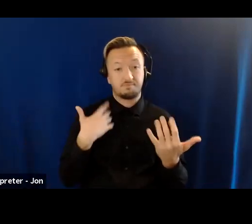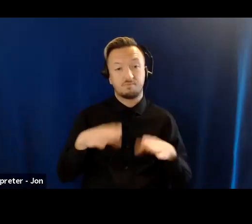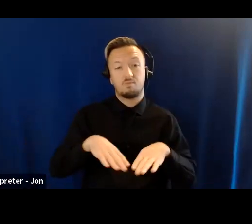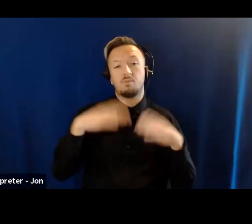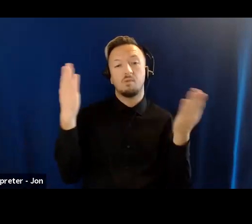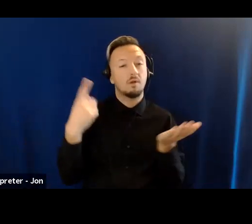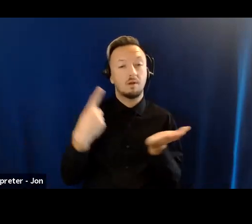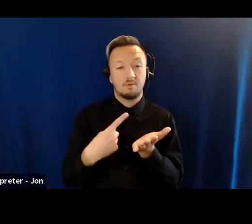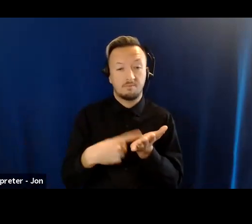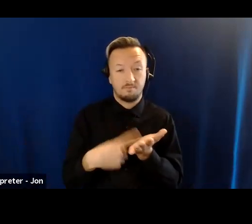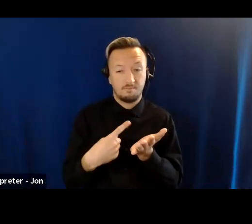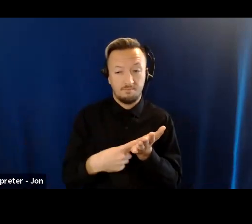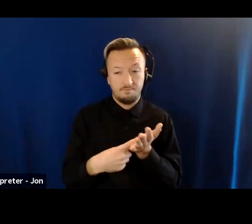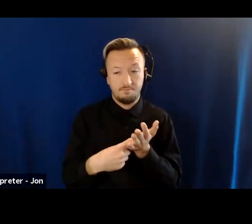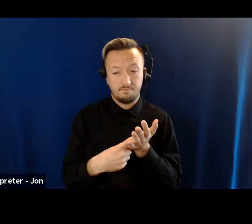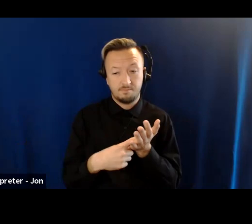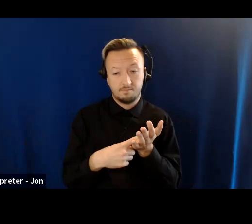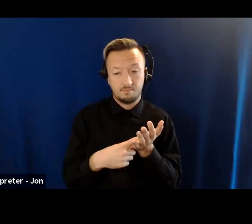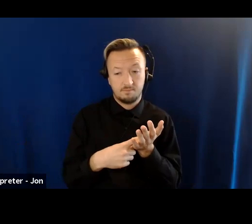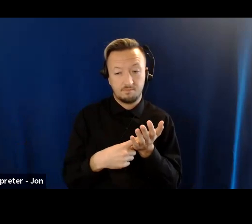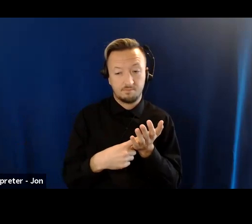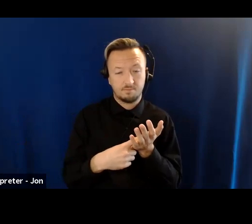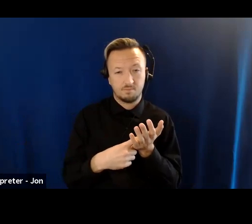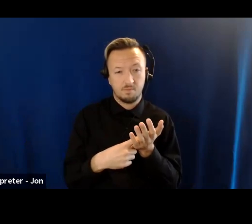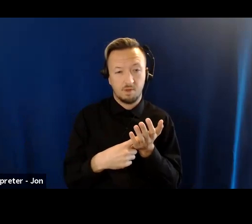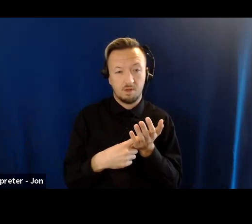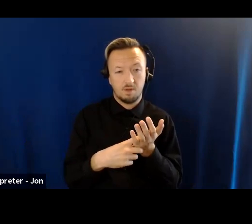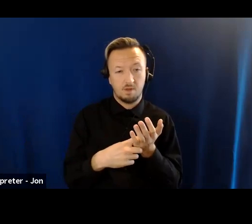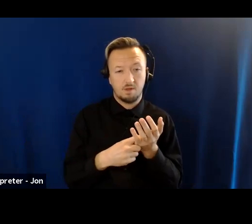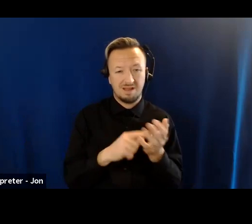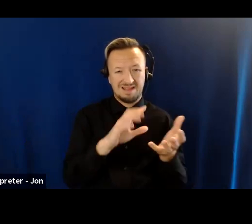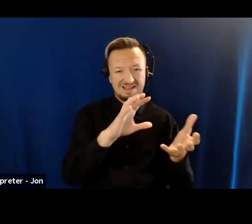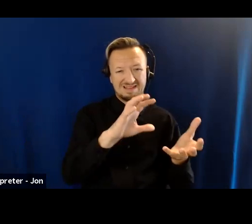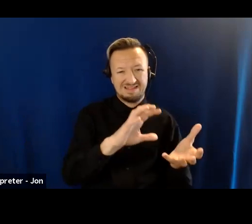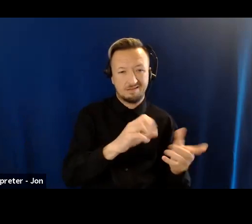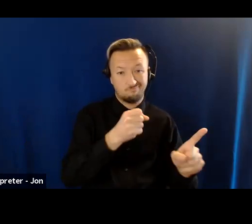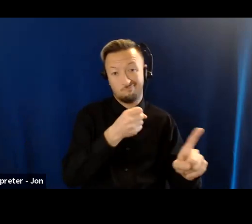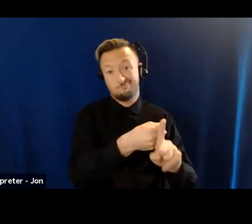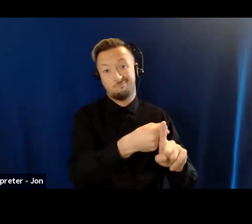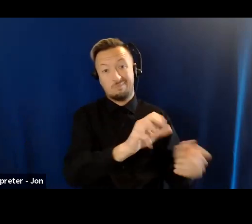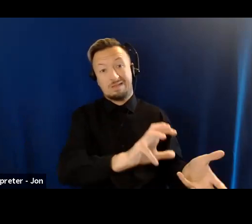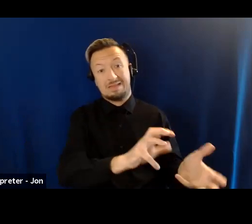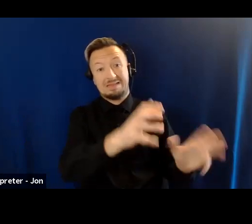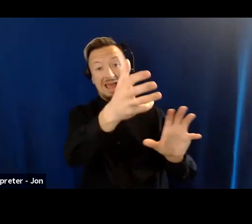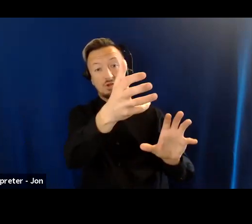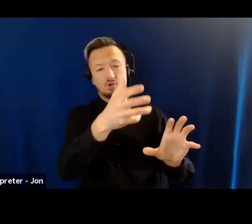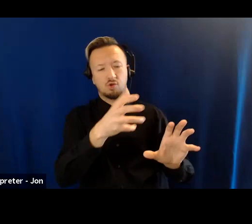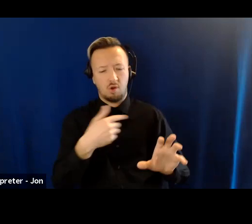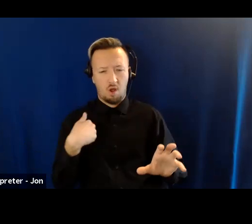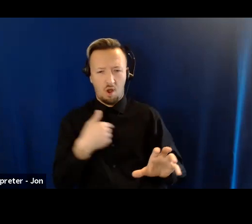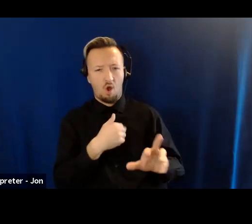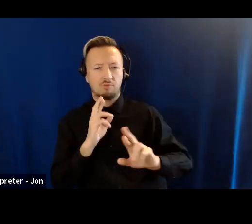bit on what disaster response looks like, and especially for people with